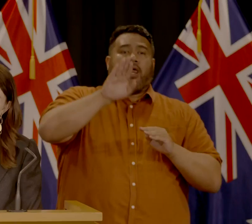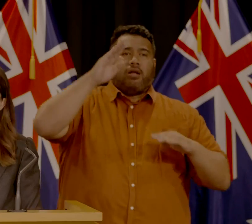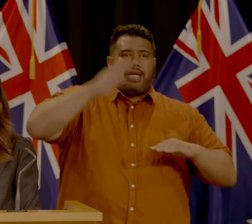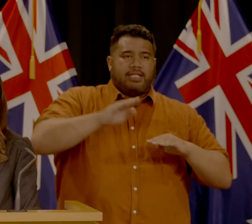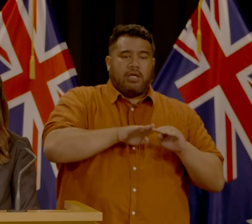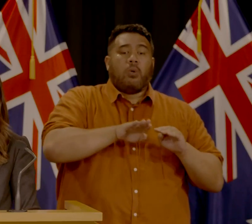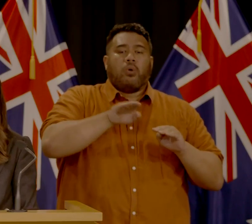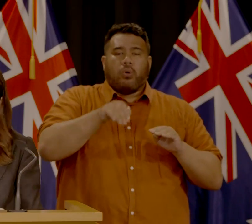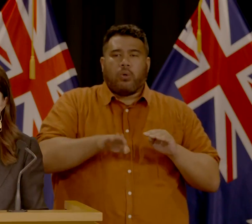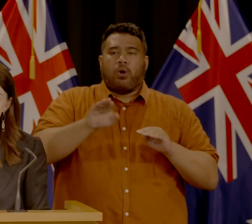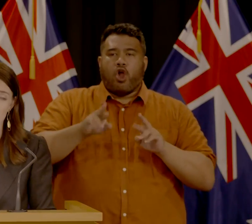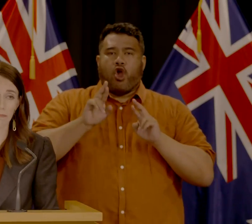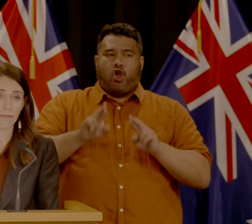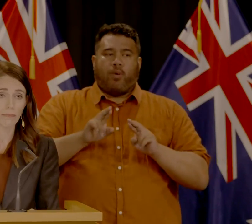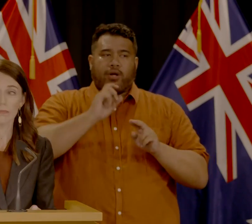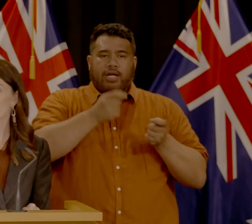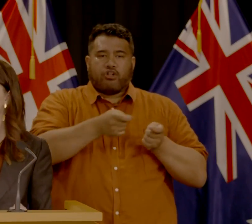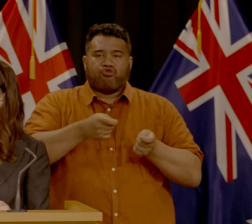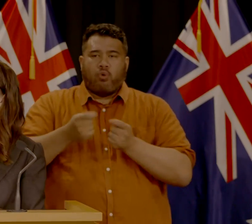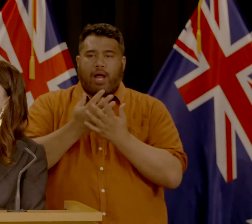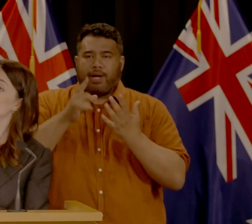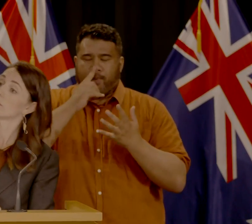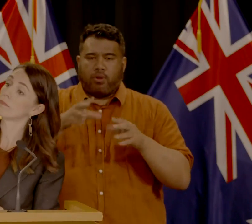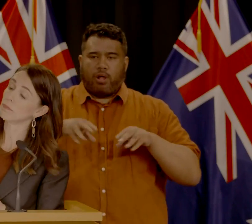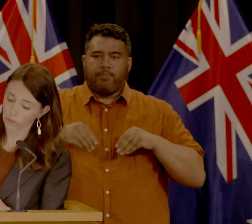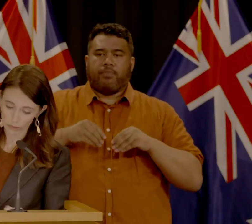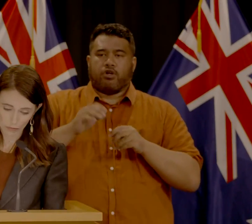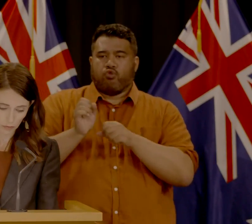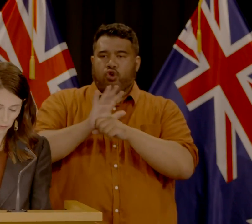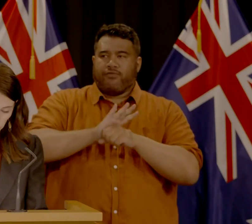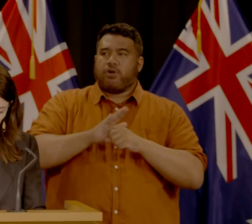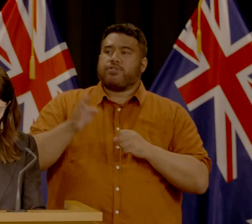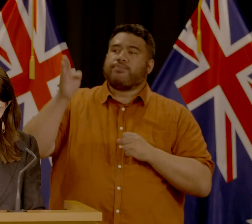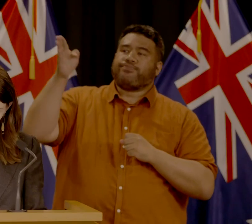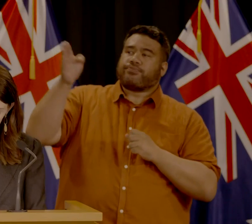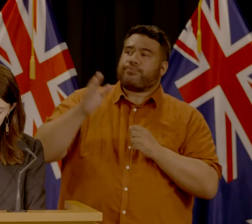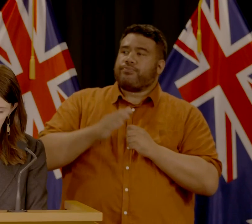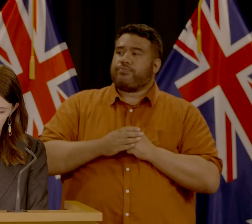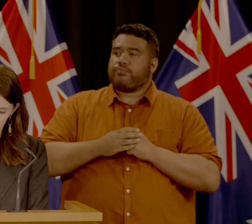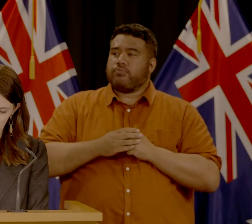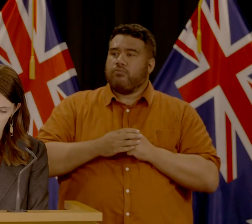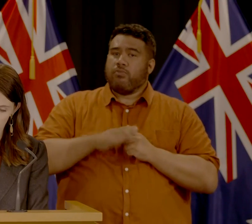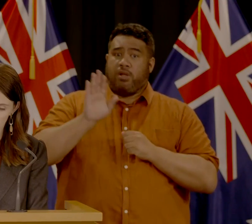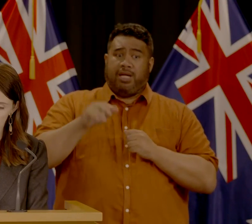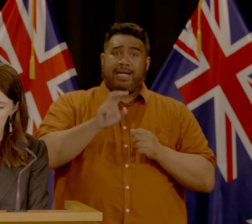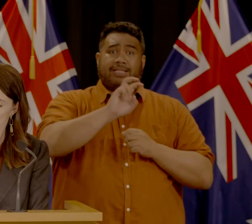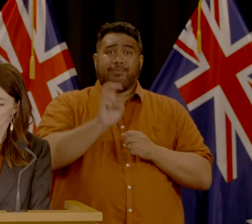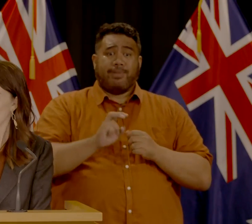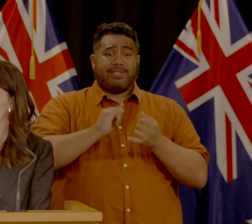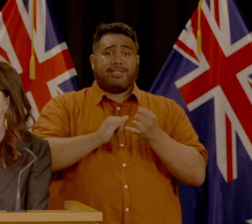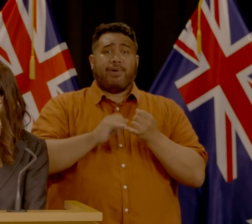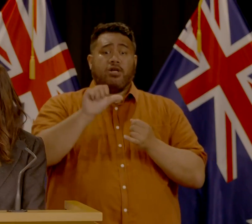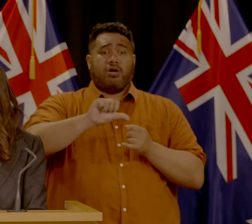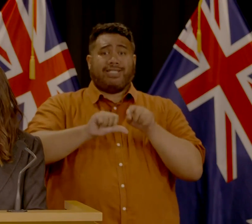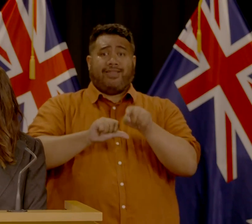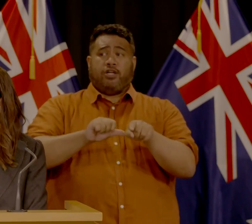to small waves that we can manage. Do you believe it's still viable? Yeah. Do you believe it's still viable to hold a general election on September 19th,